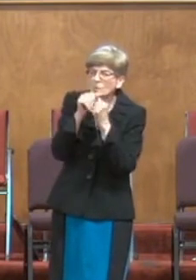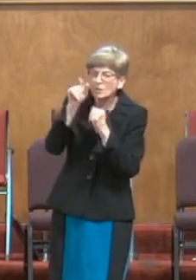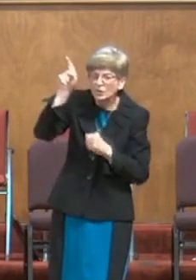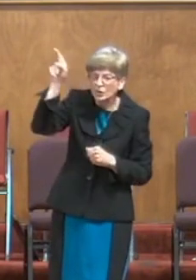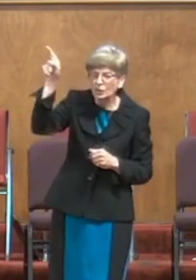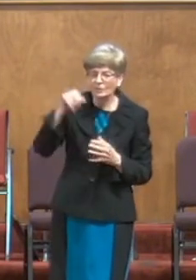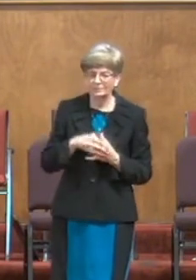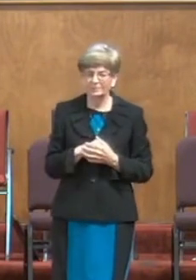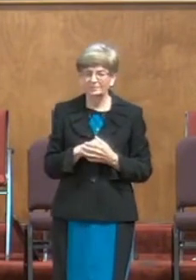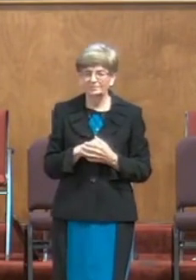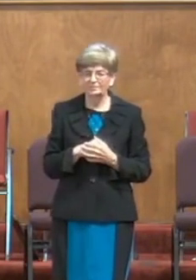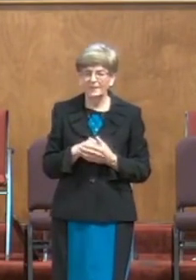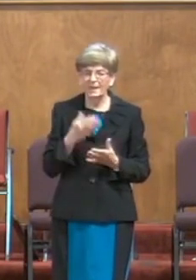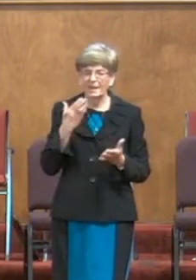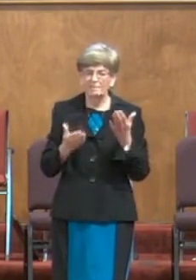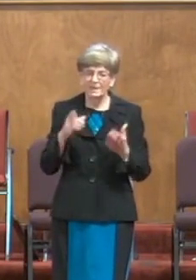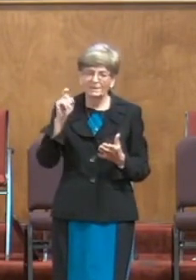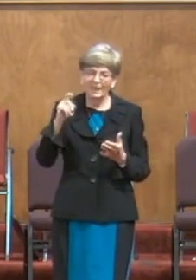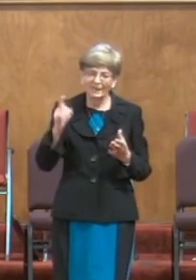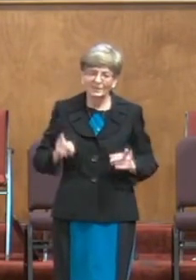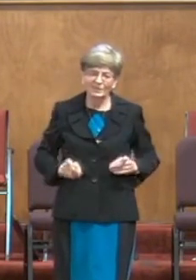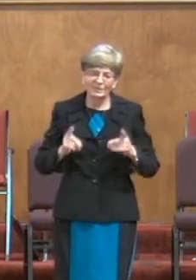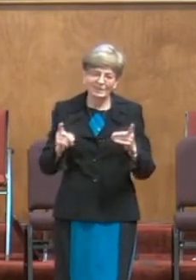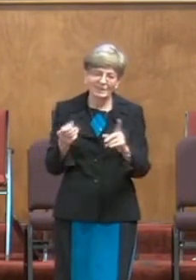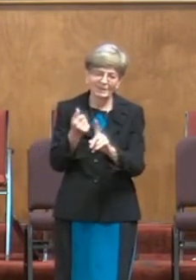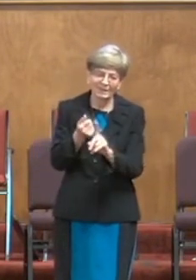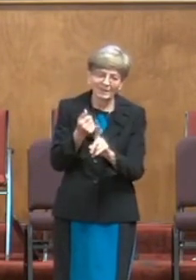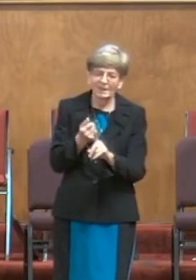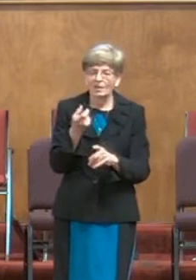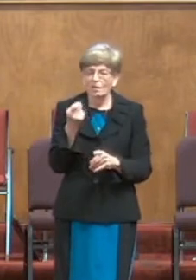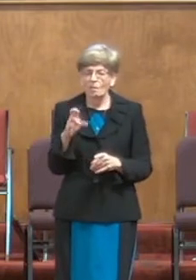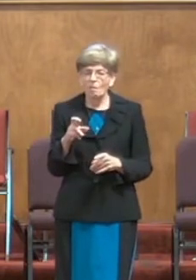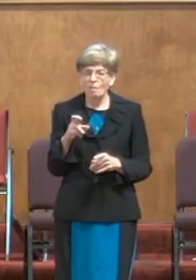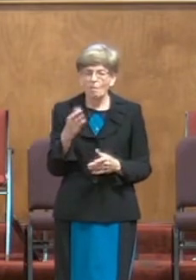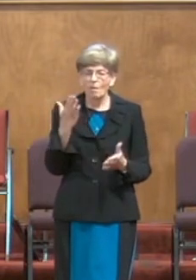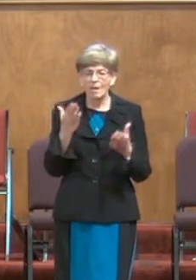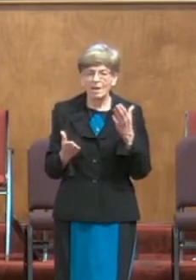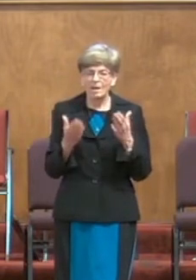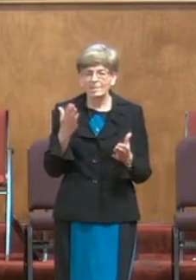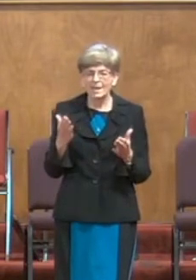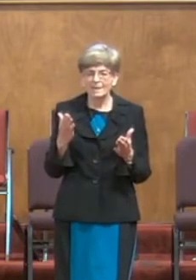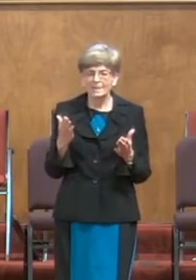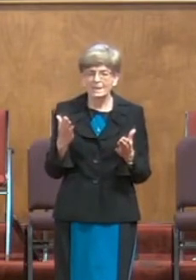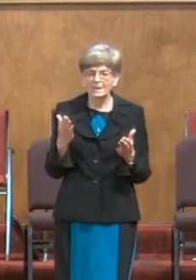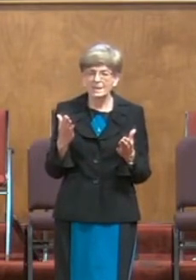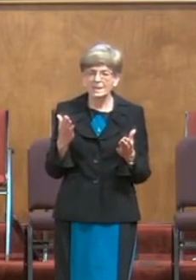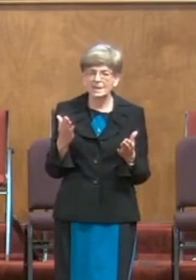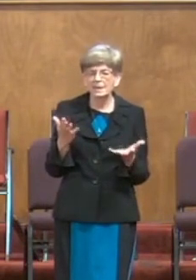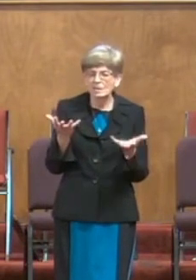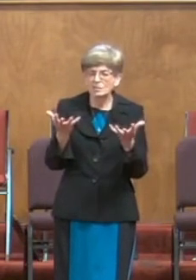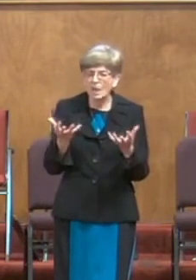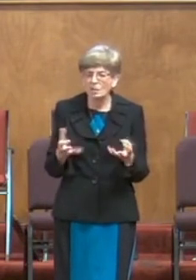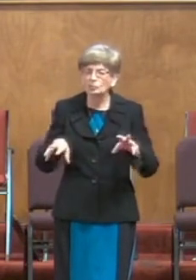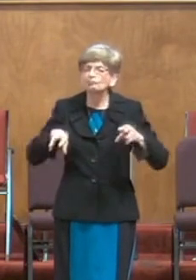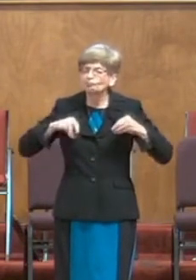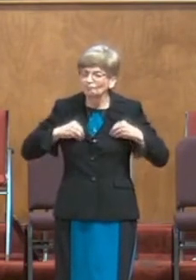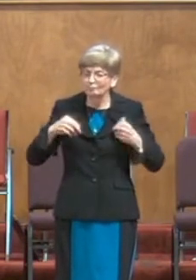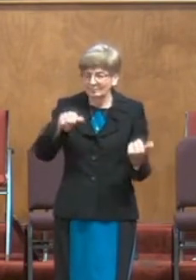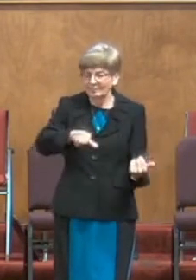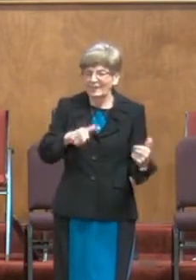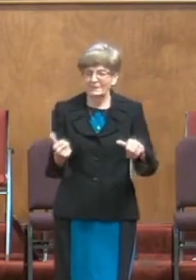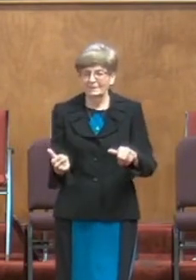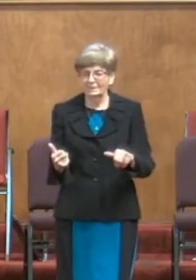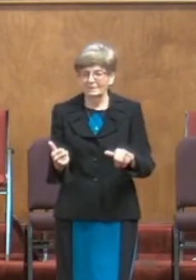And maybe they need to rededicate themselves. Lord, maybe there's some who just want to be obedient to baptism. And Lord, maybe there are some